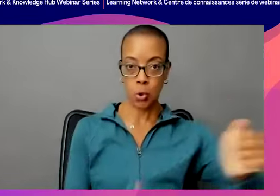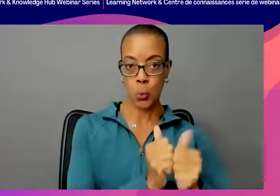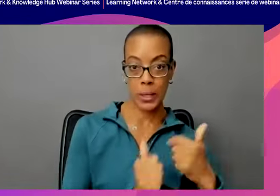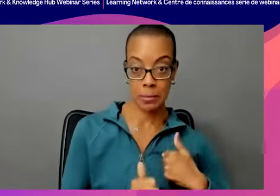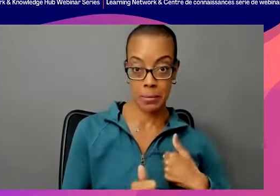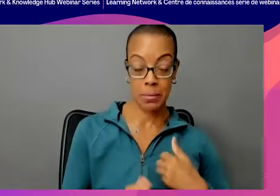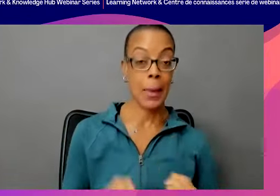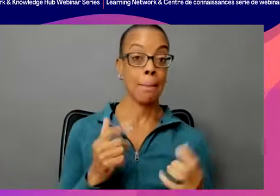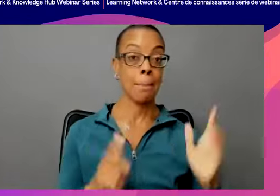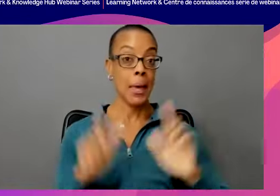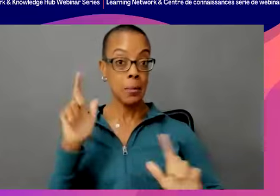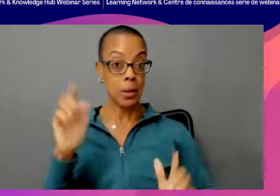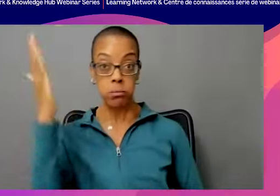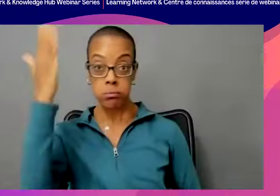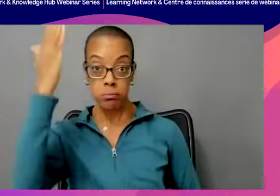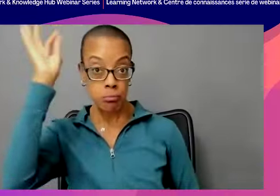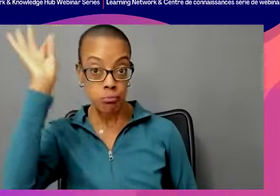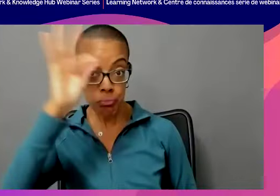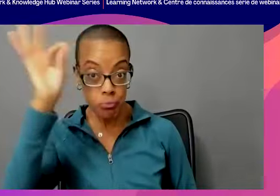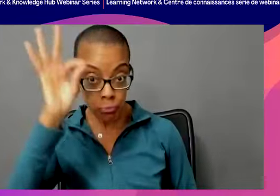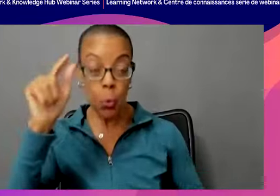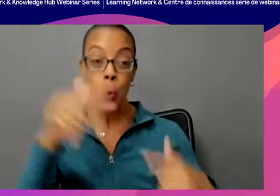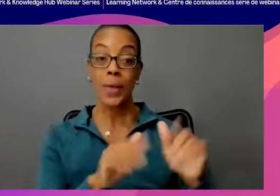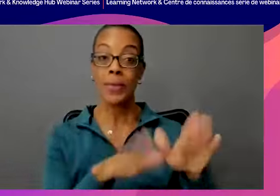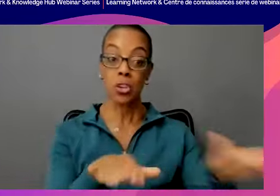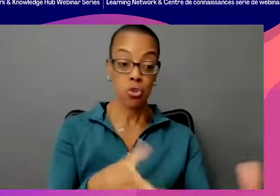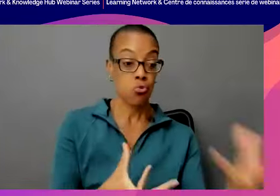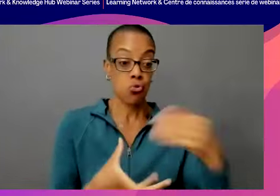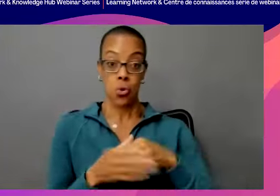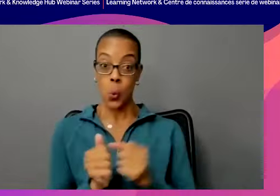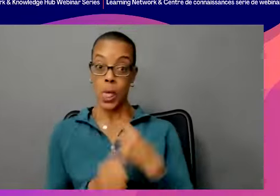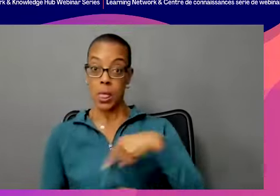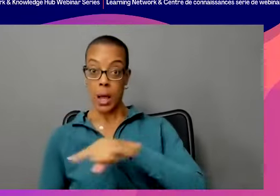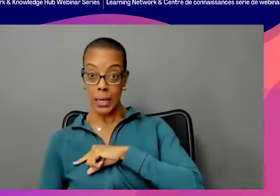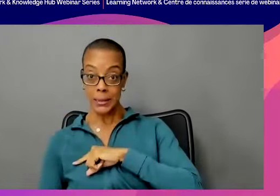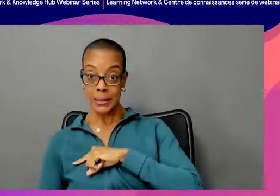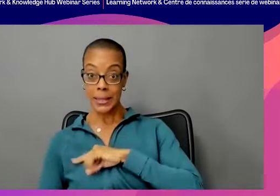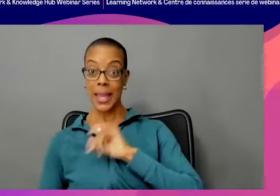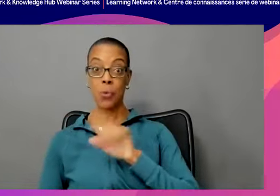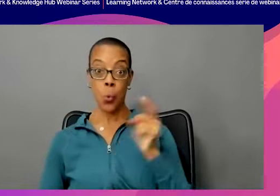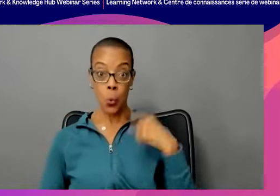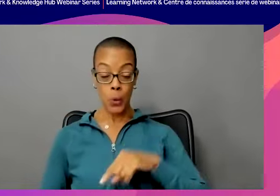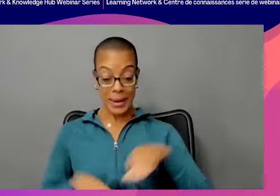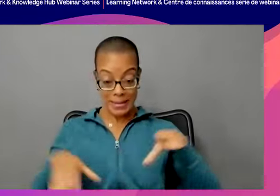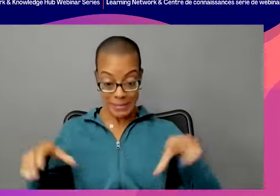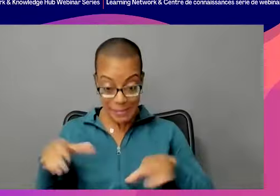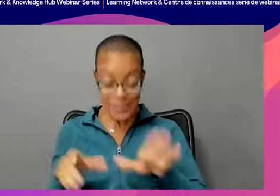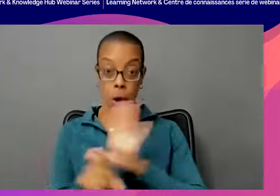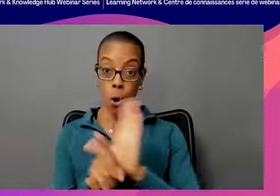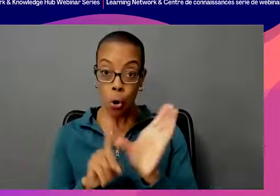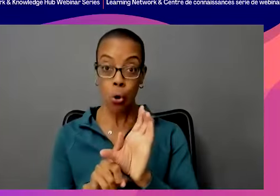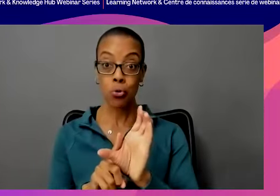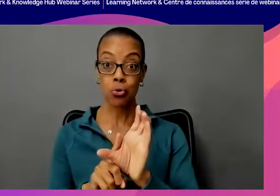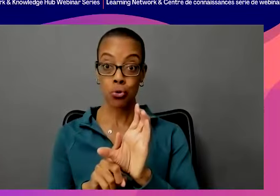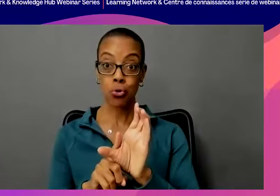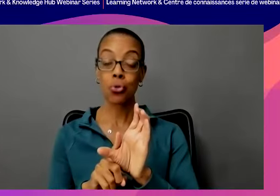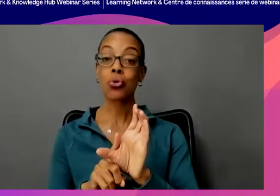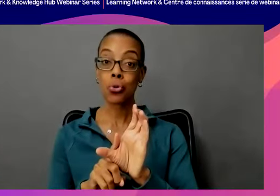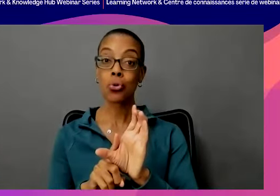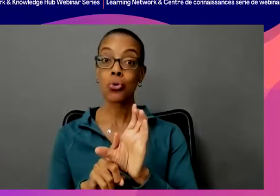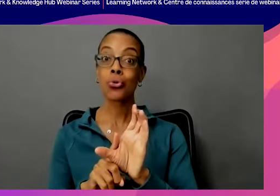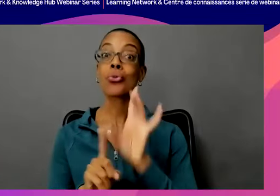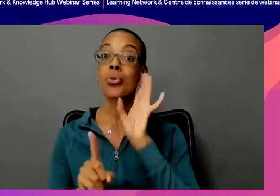know that once the children are in our care, that if we are actually practicing our culture, it is harder